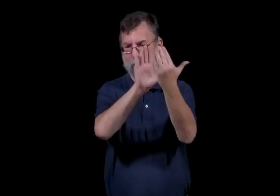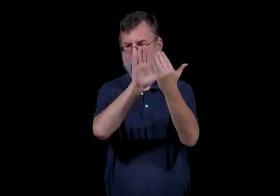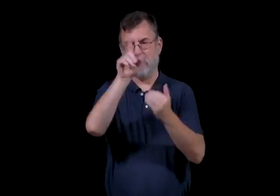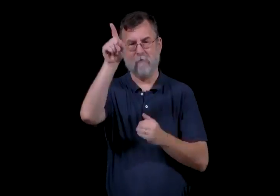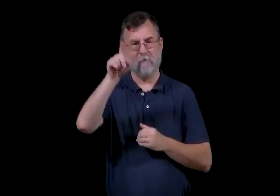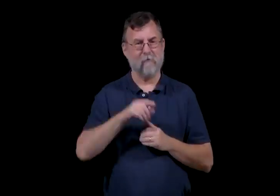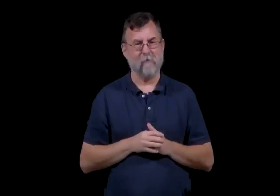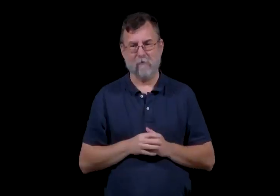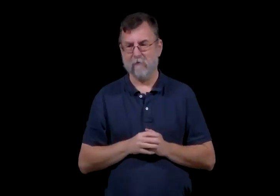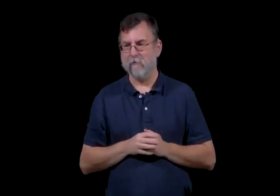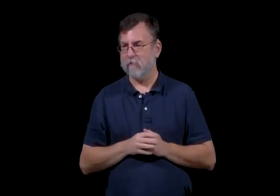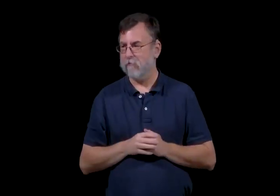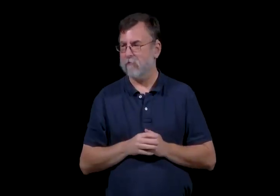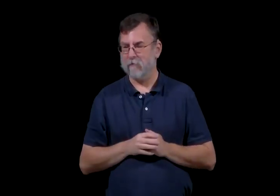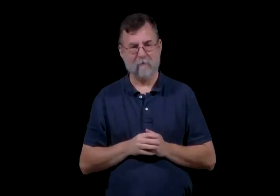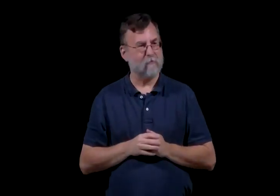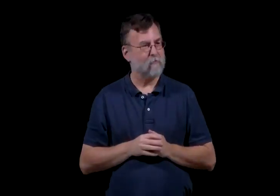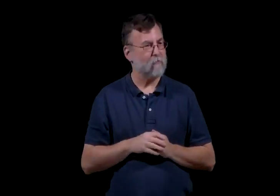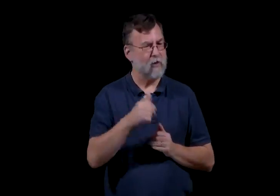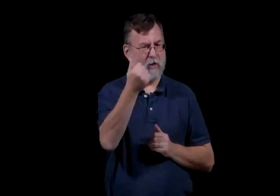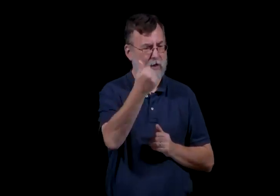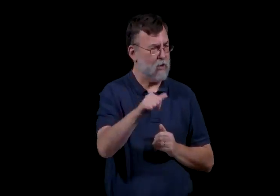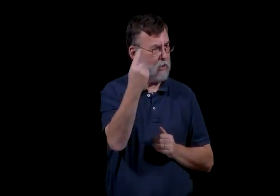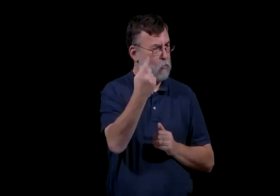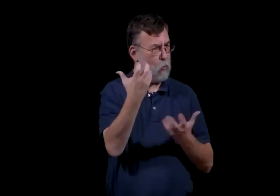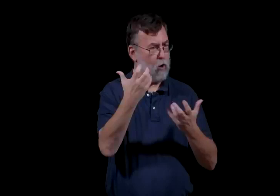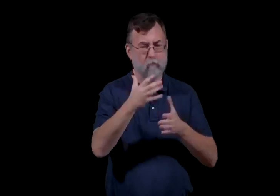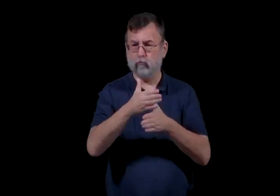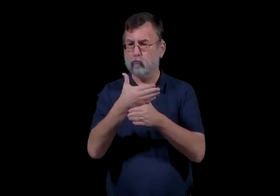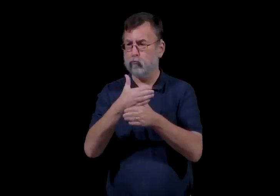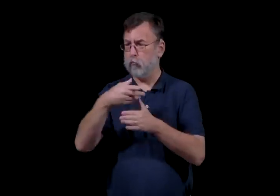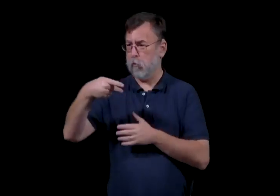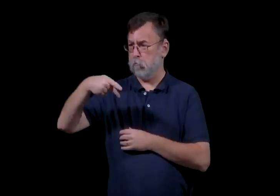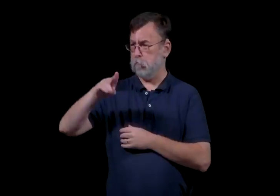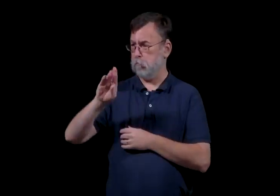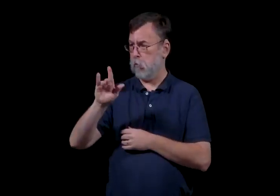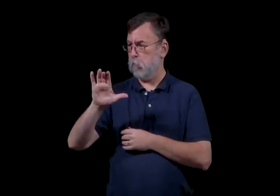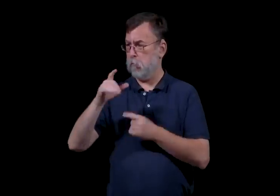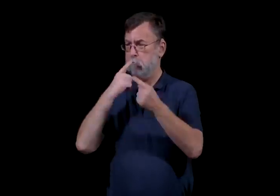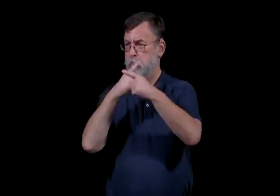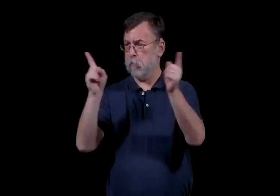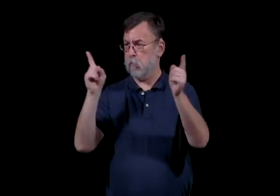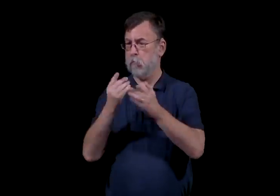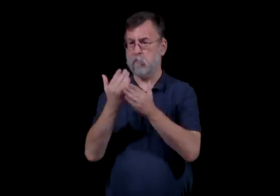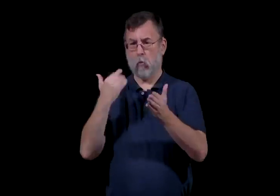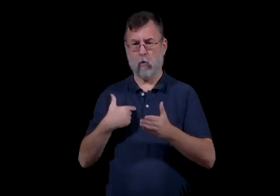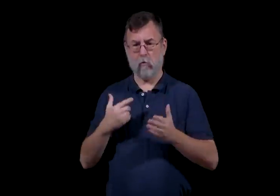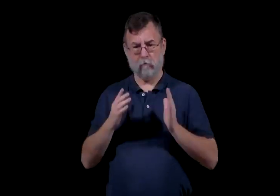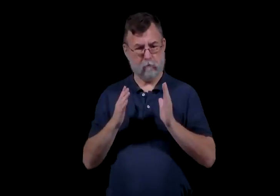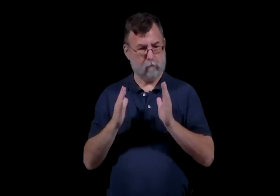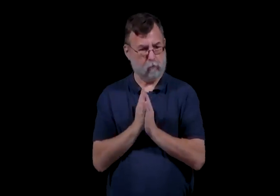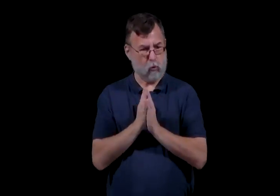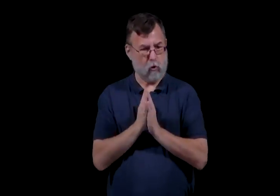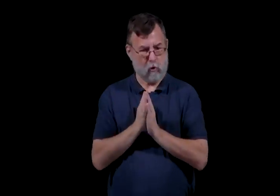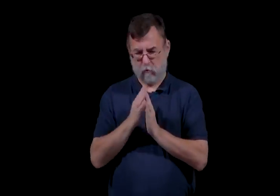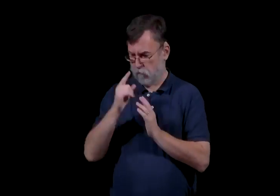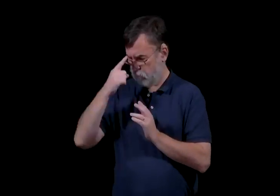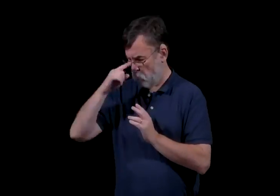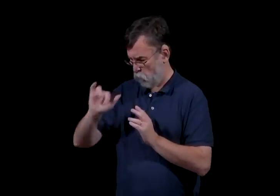We need to pray that all the deaf community will come here. That's one of the prayers we need to do. We need to make a public